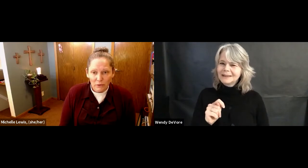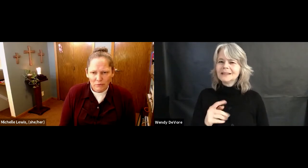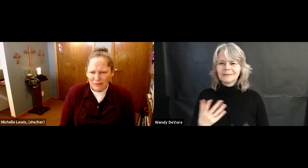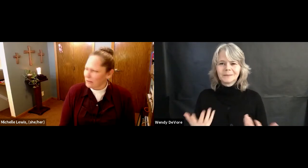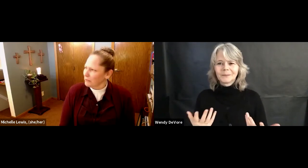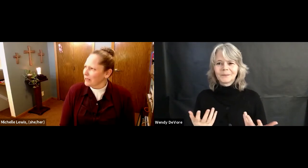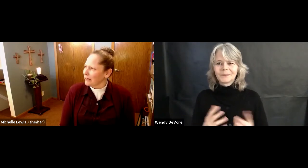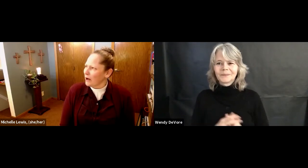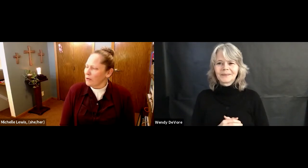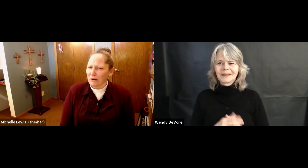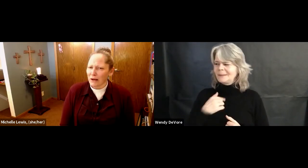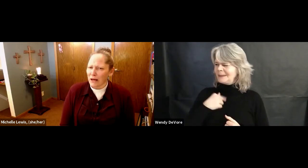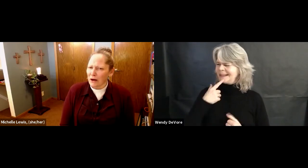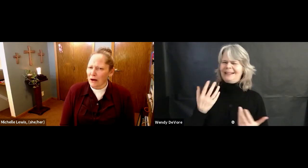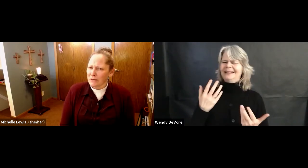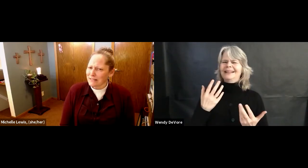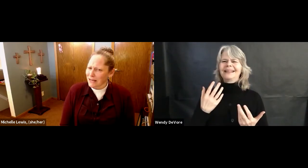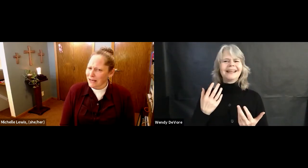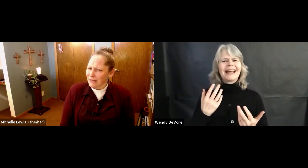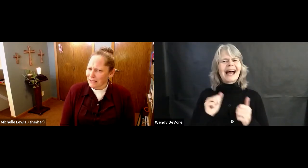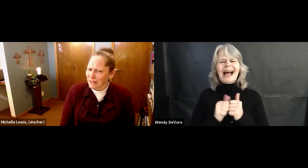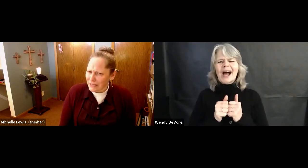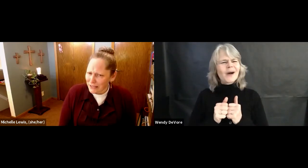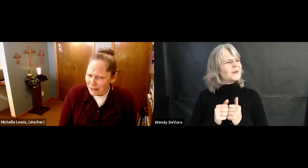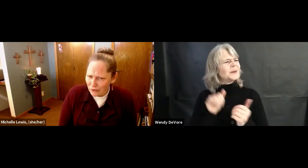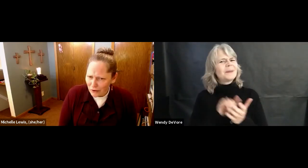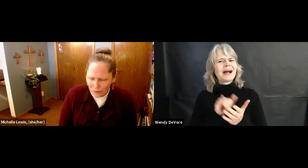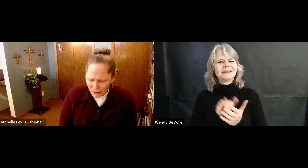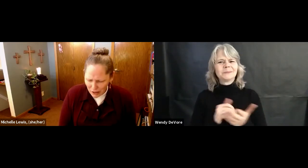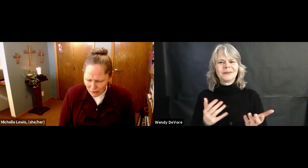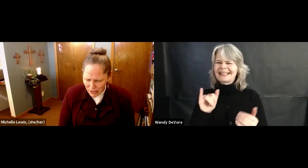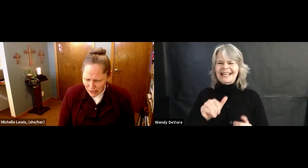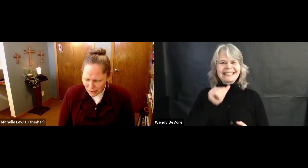And we would be like, wait, how is that a hero?